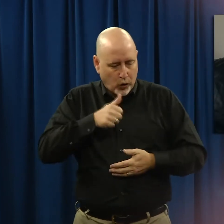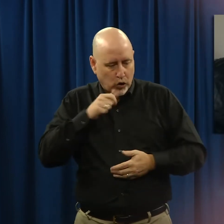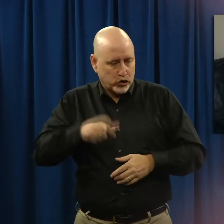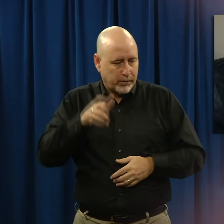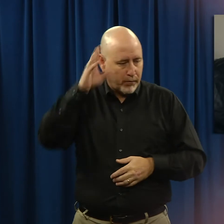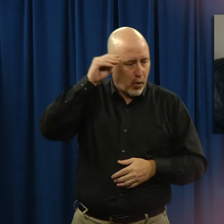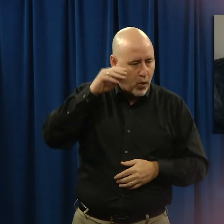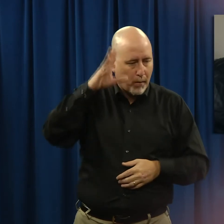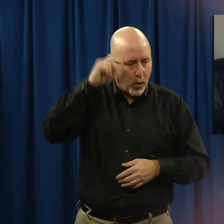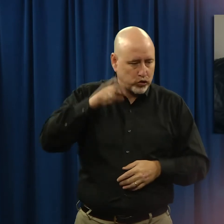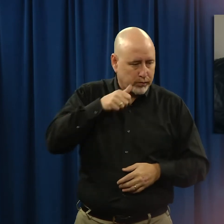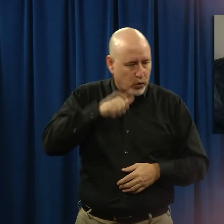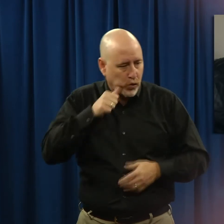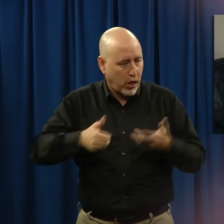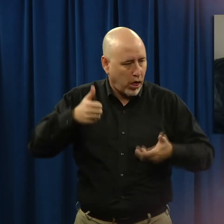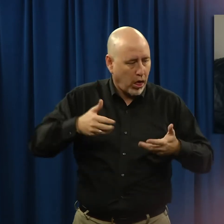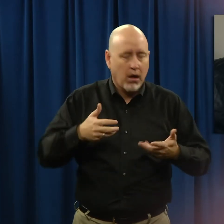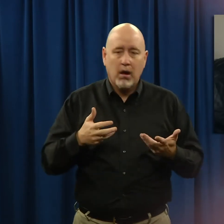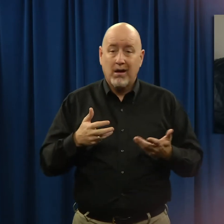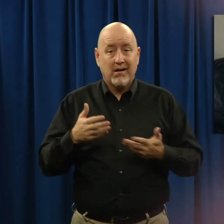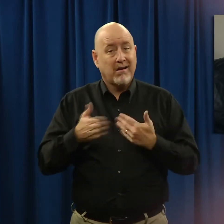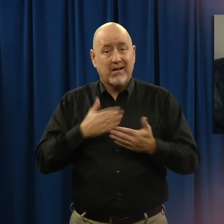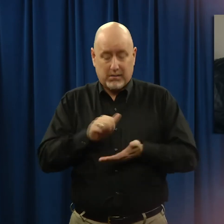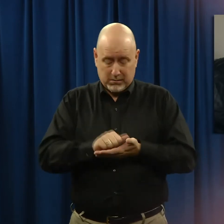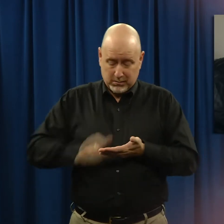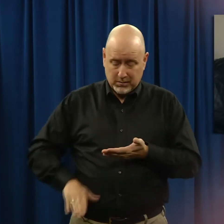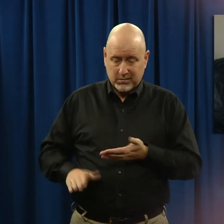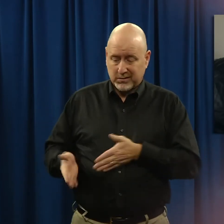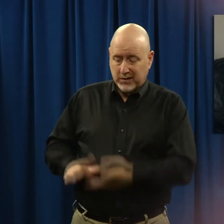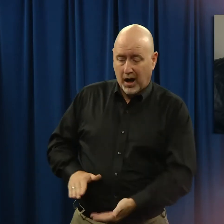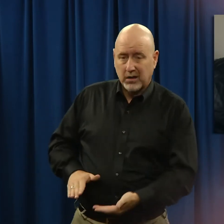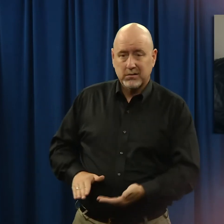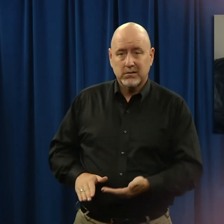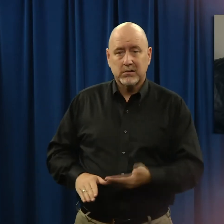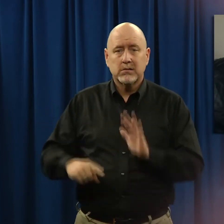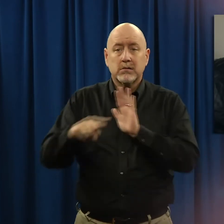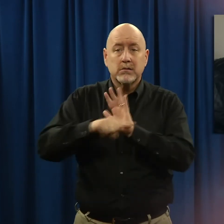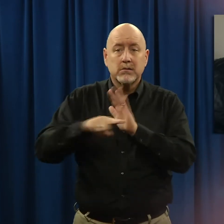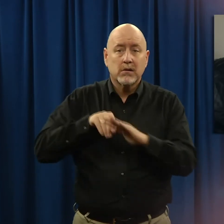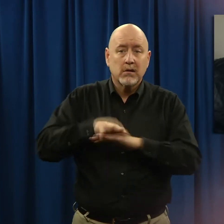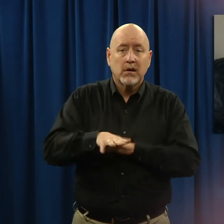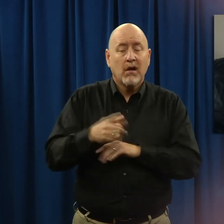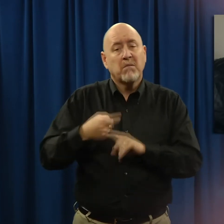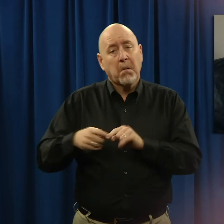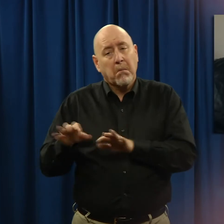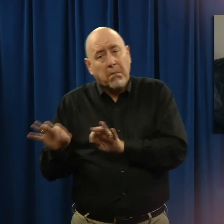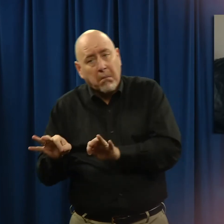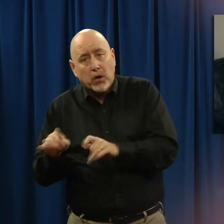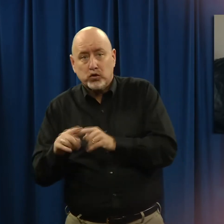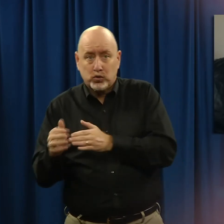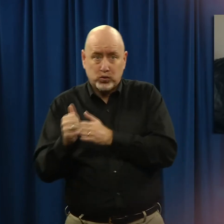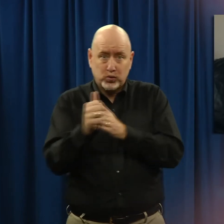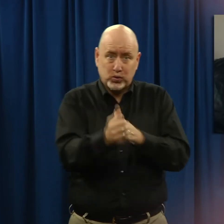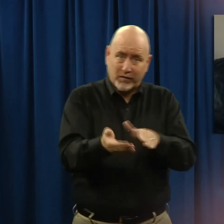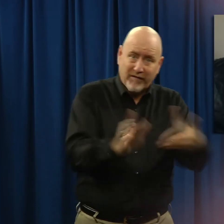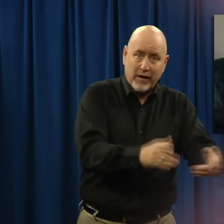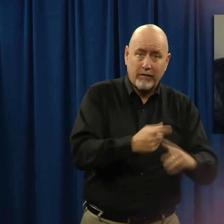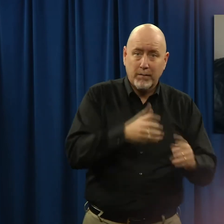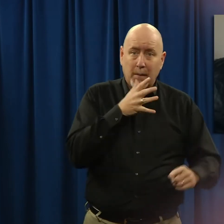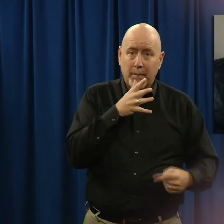The child is aborted and the child dies, and the side effects range from minor to fatal for the